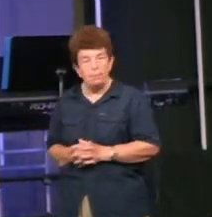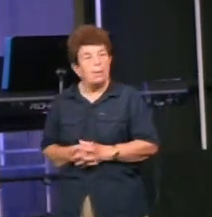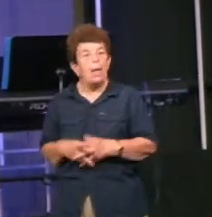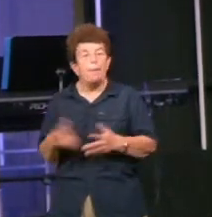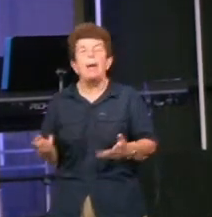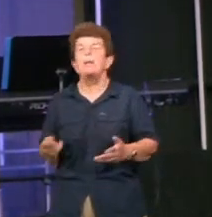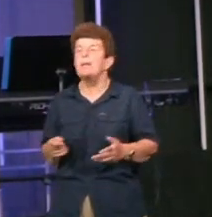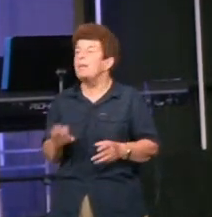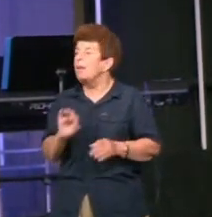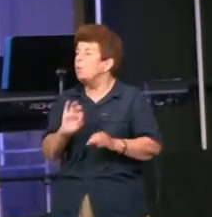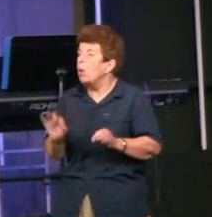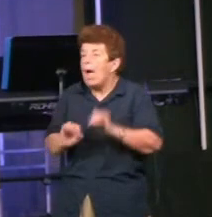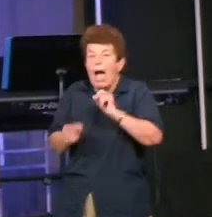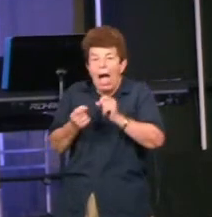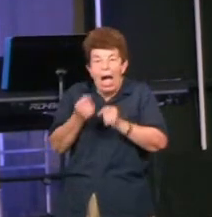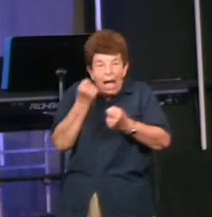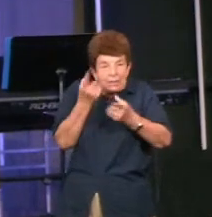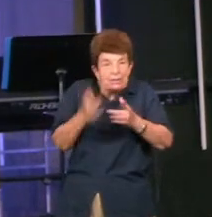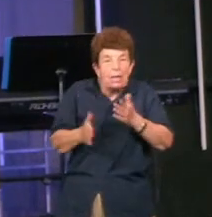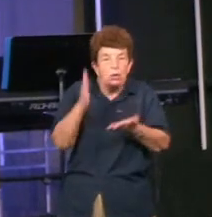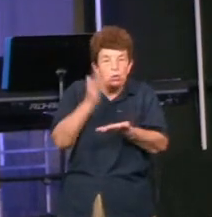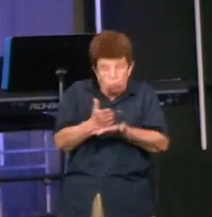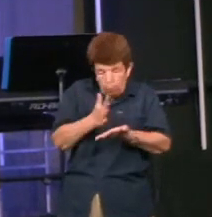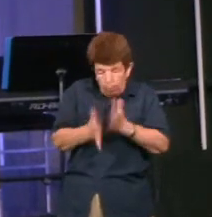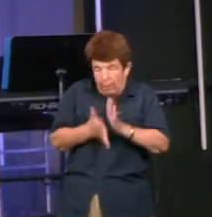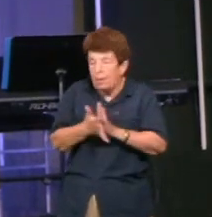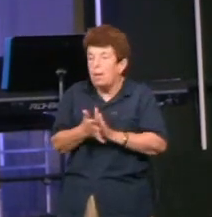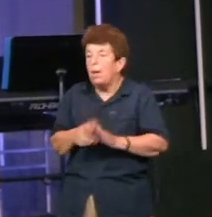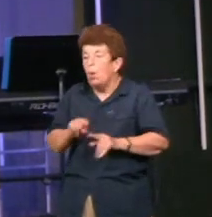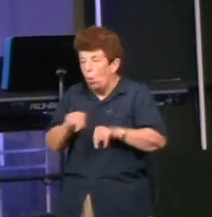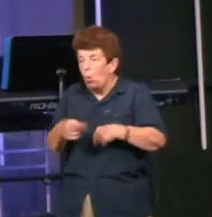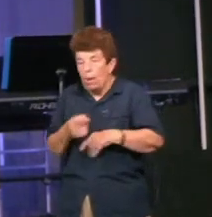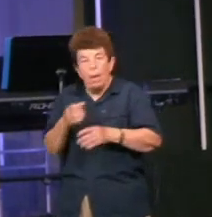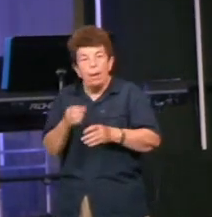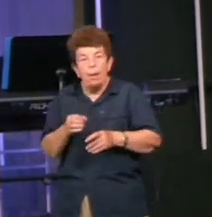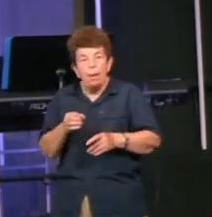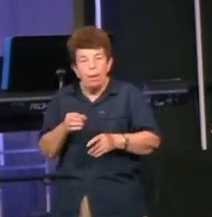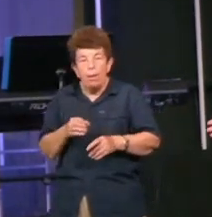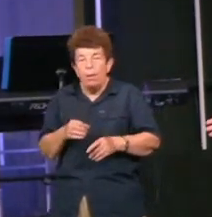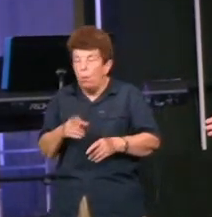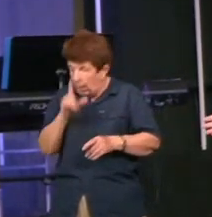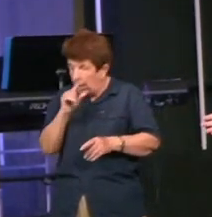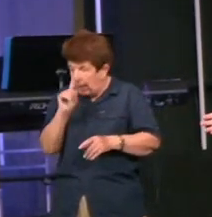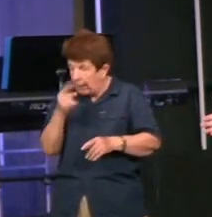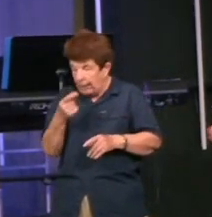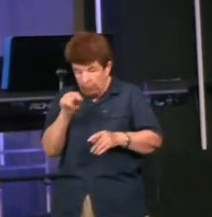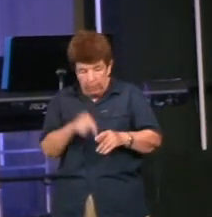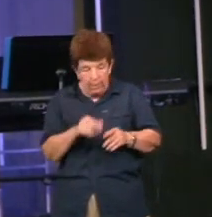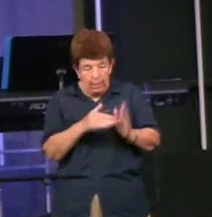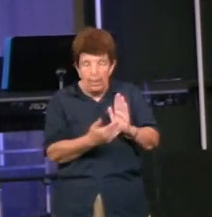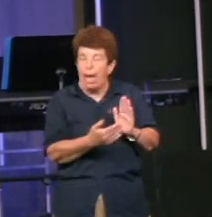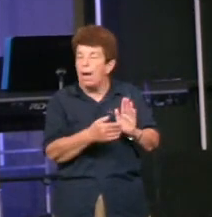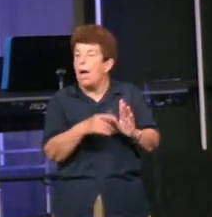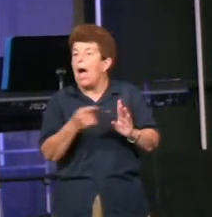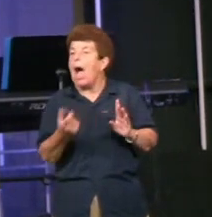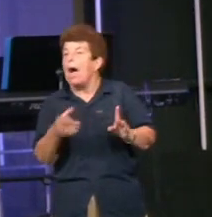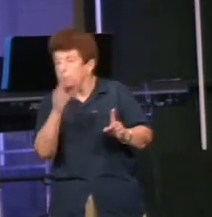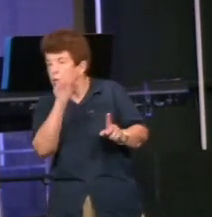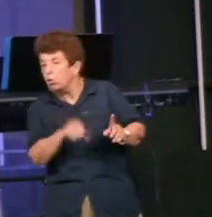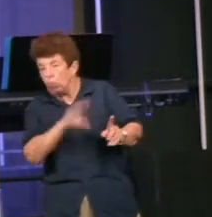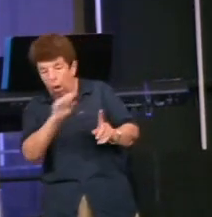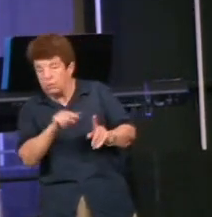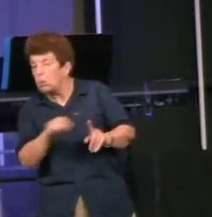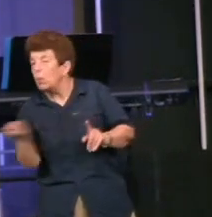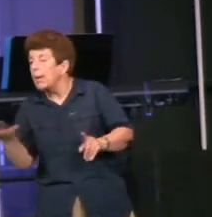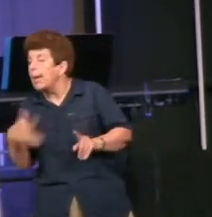But they were missing the point. Church, we're very blessed to be this side of the cross because we can see it play out. We can